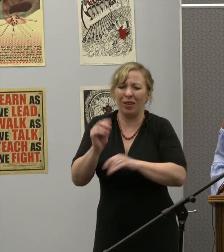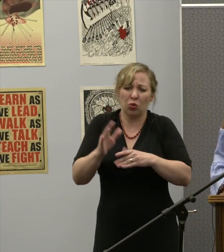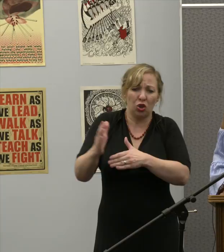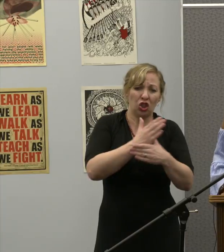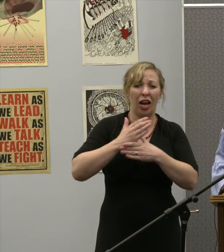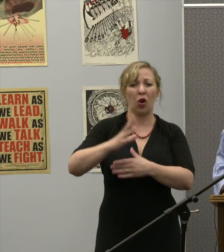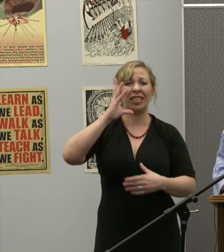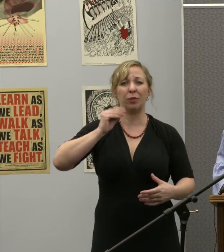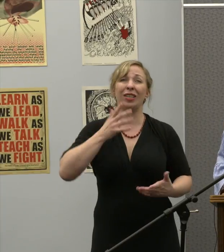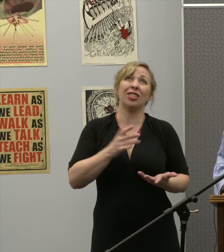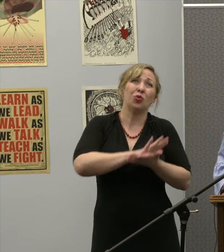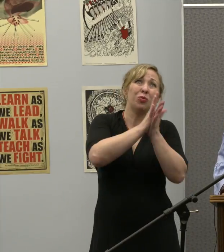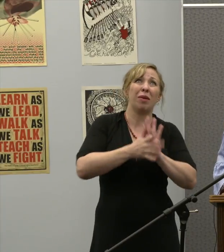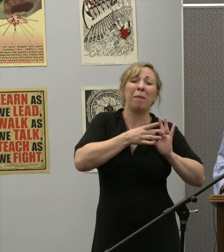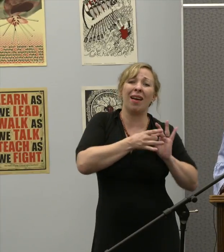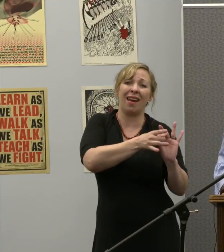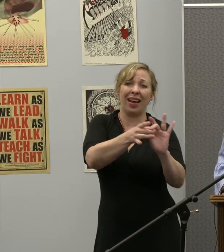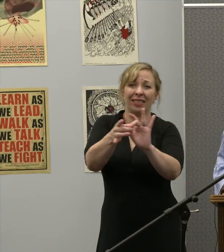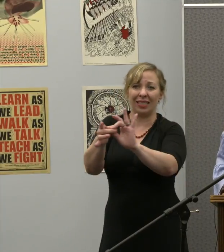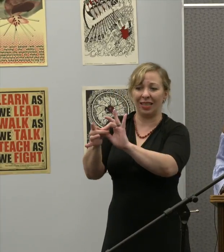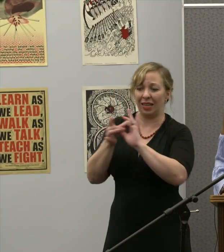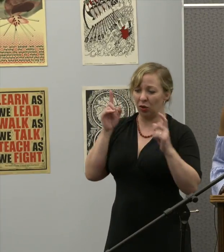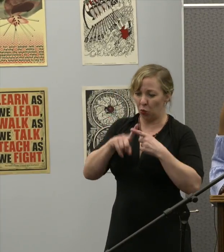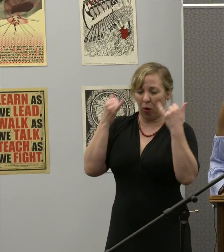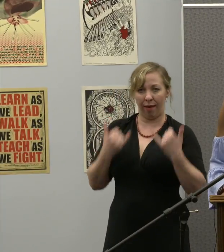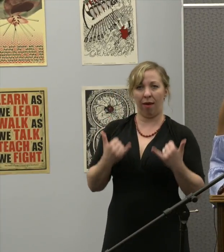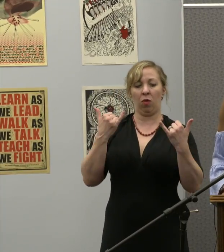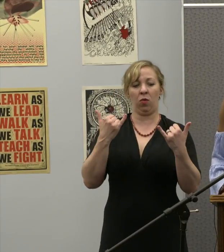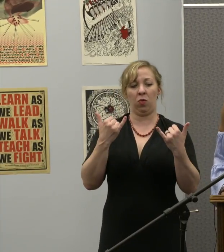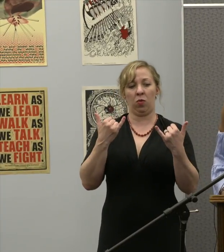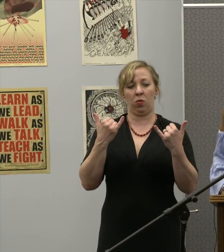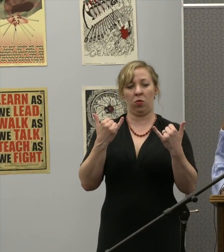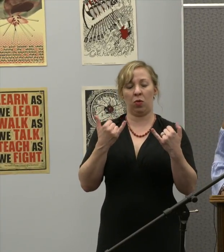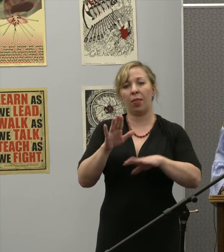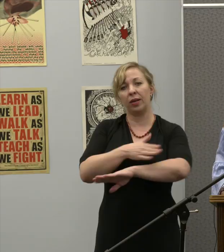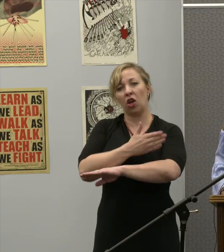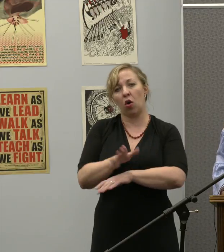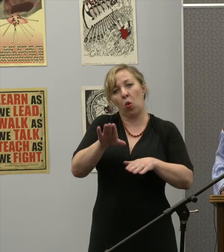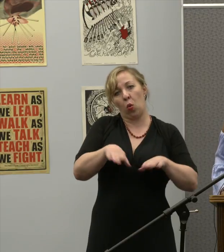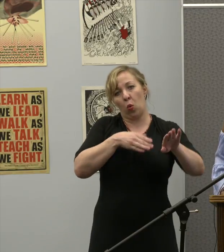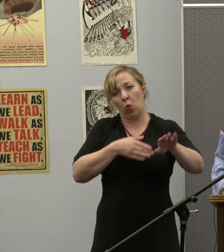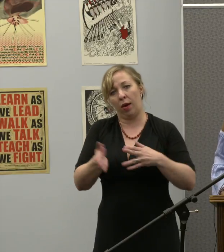to connect us intergenerationally to where we are today. The song Wade in the Water